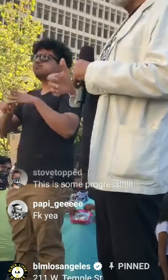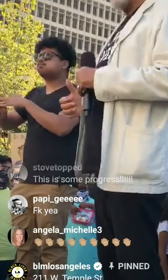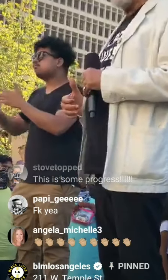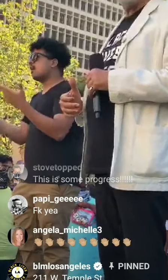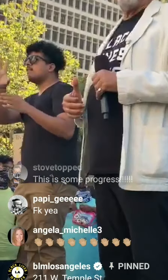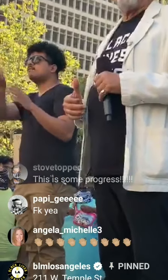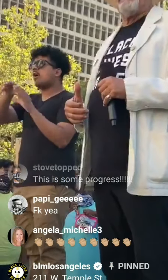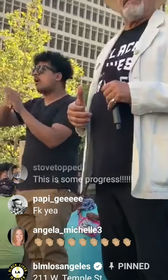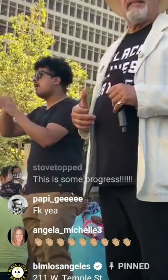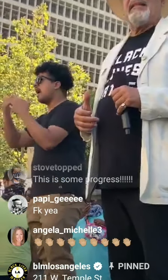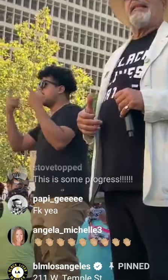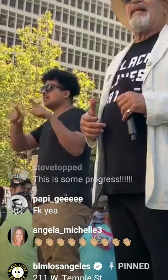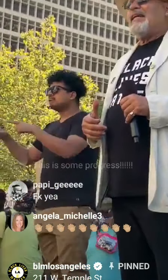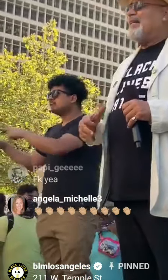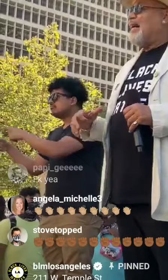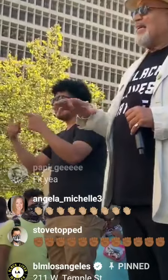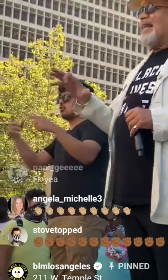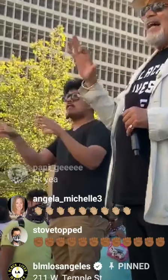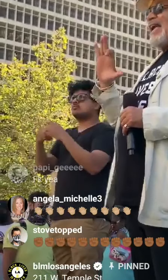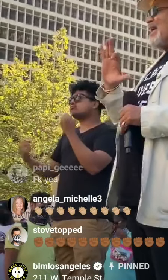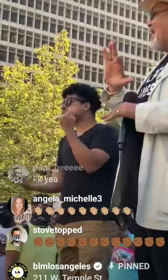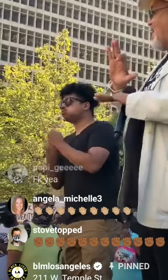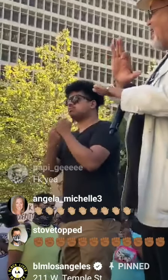those changes have happened.